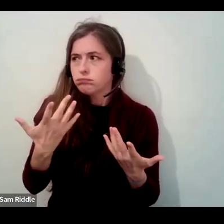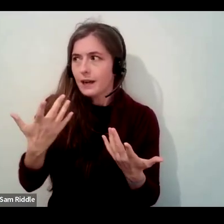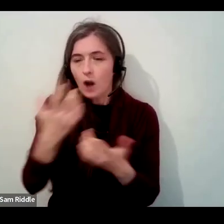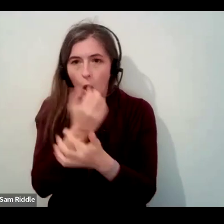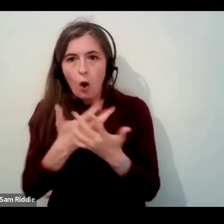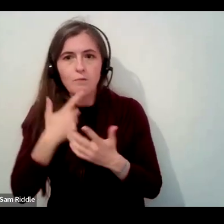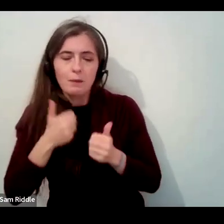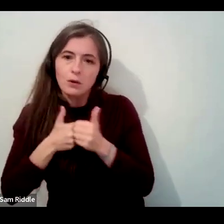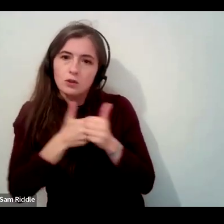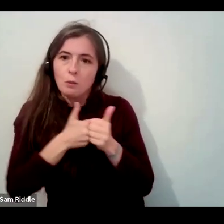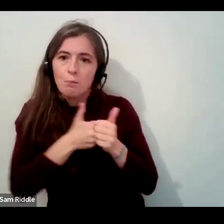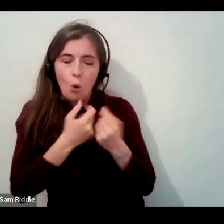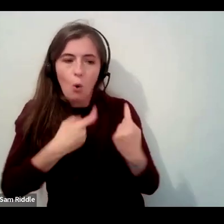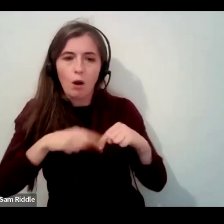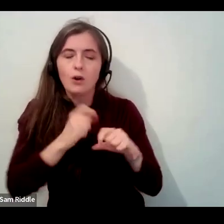arguments against